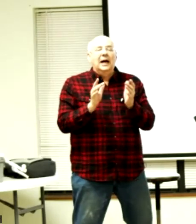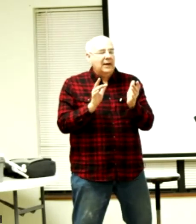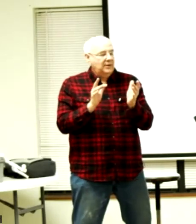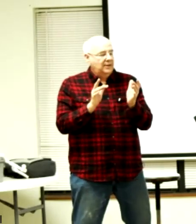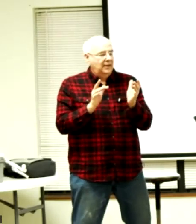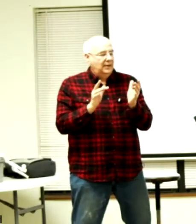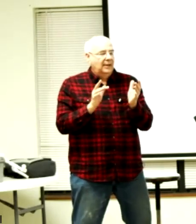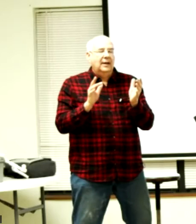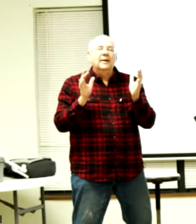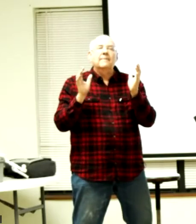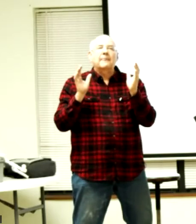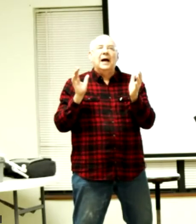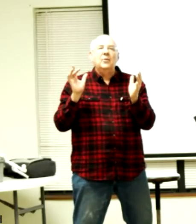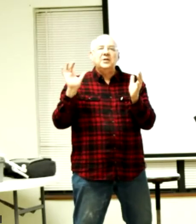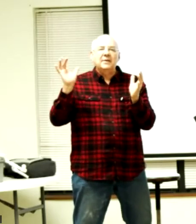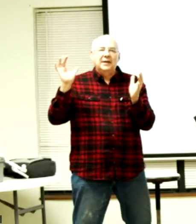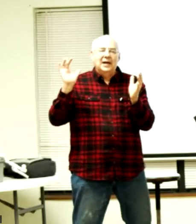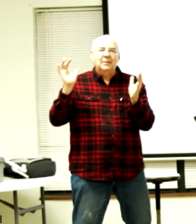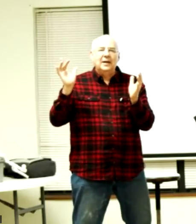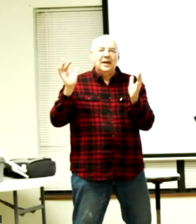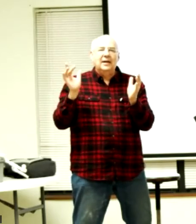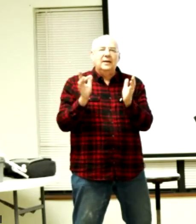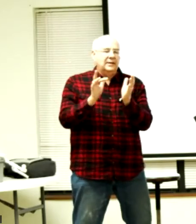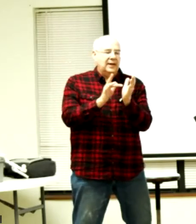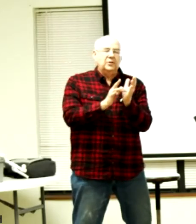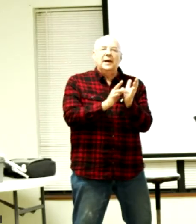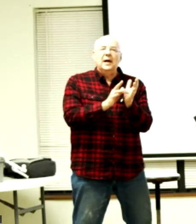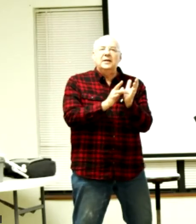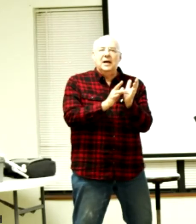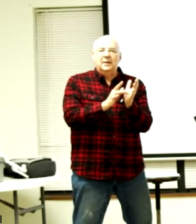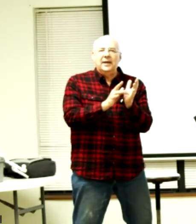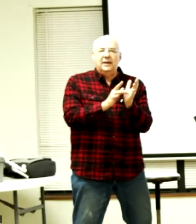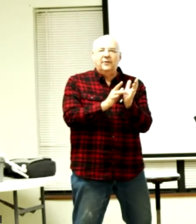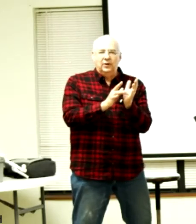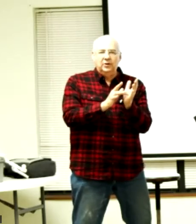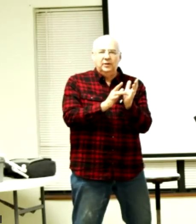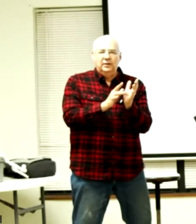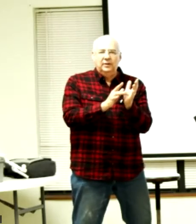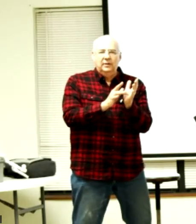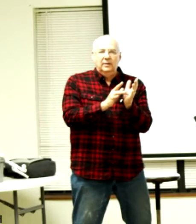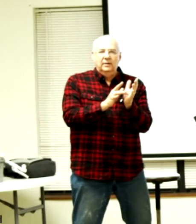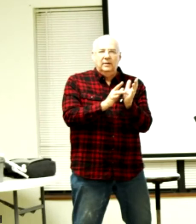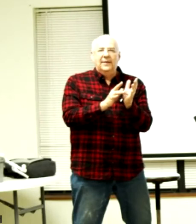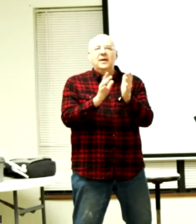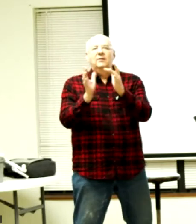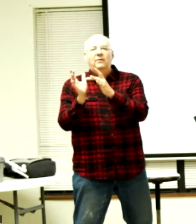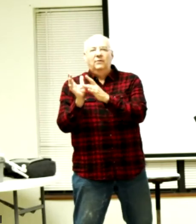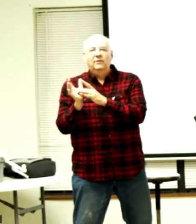I would take my dominant hand and touch my non-dominant hand first, and then reverse